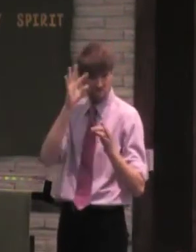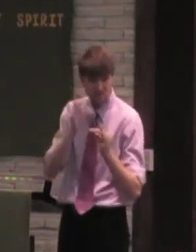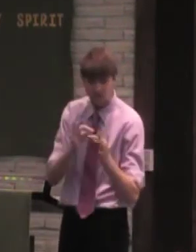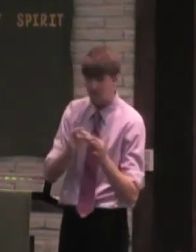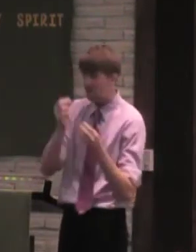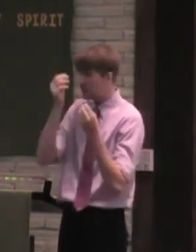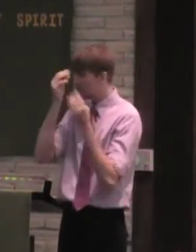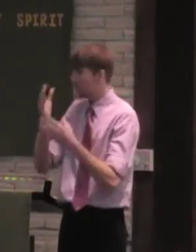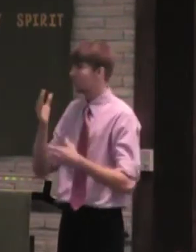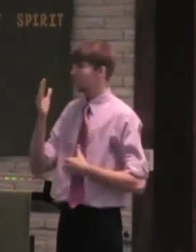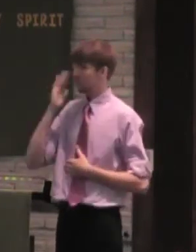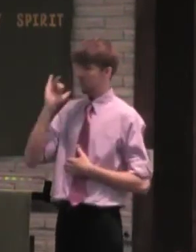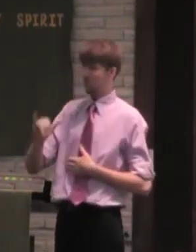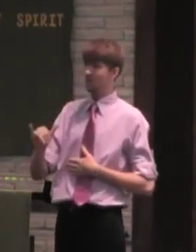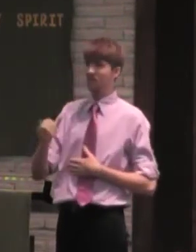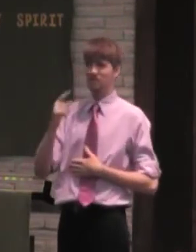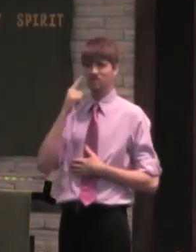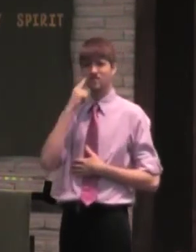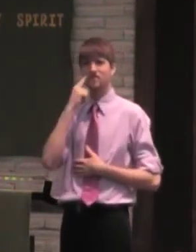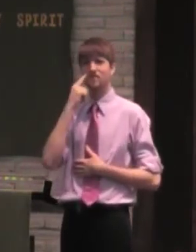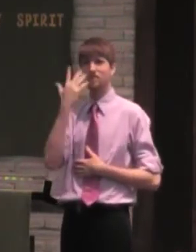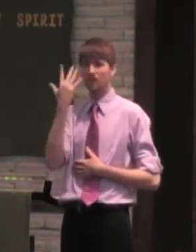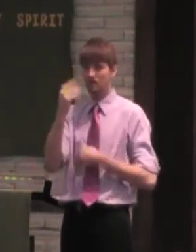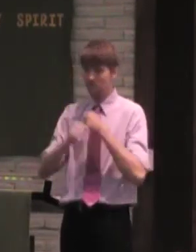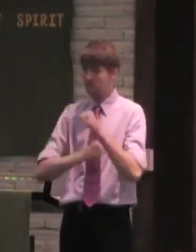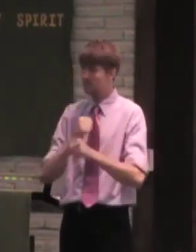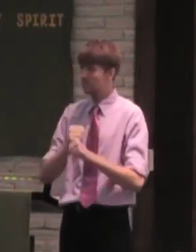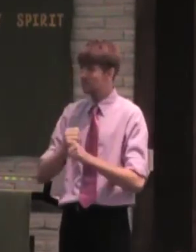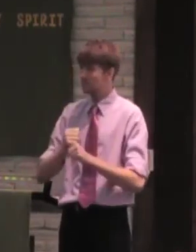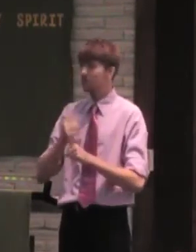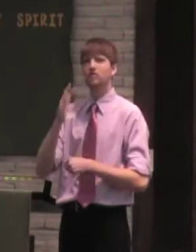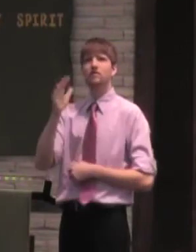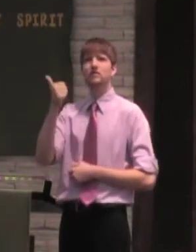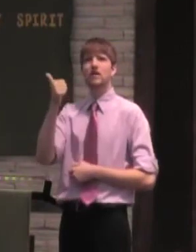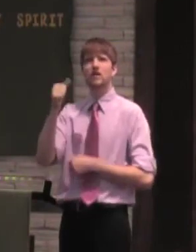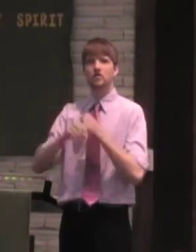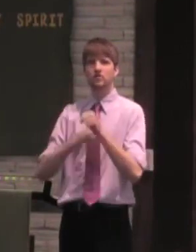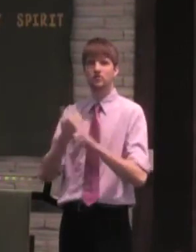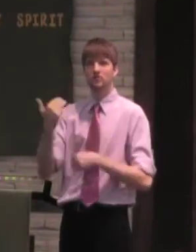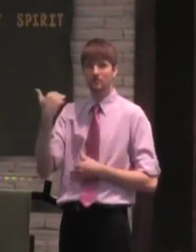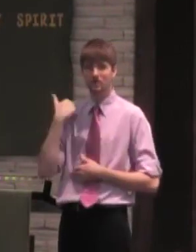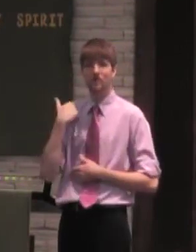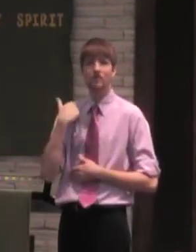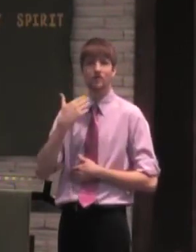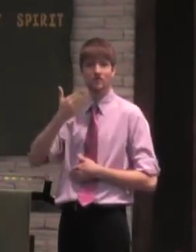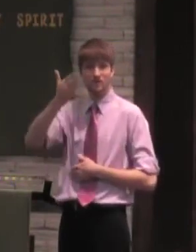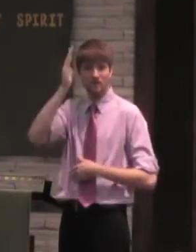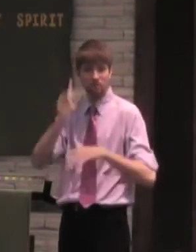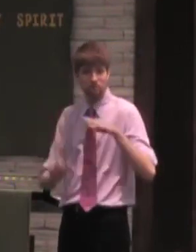another cool story about faith and obedience is we know that I think it was 10 years